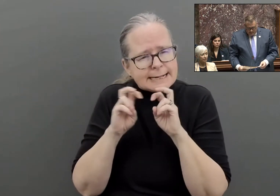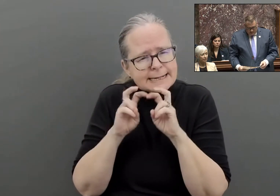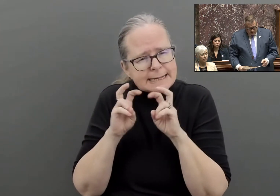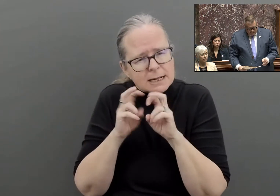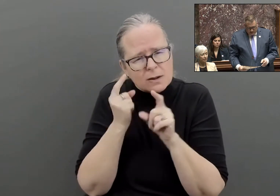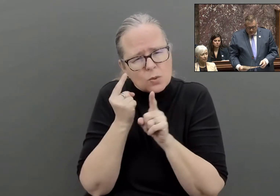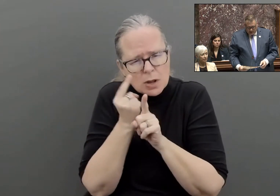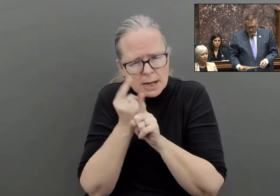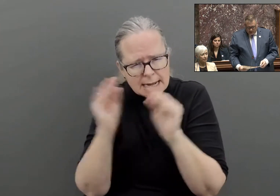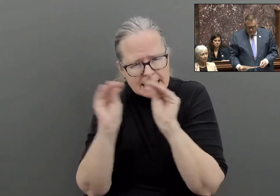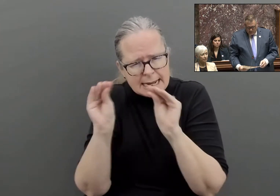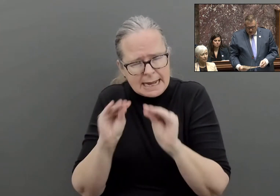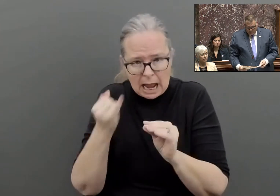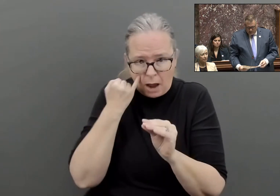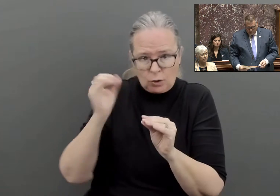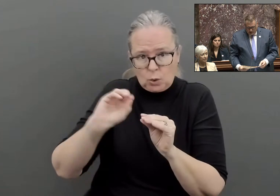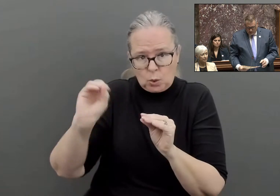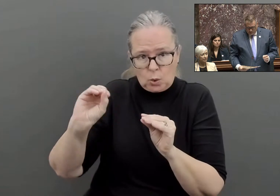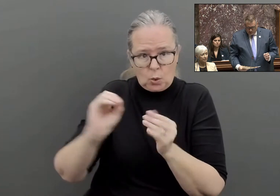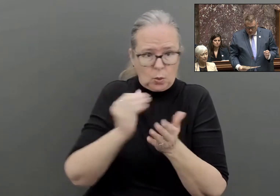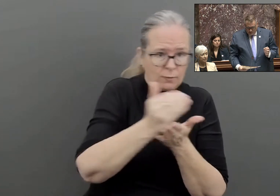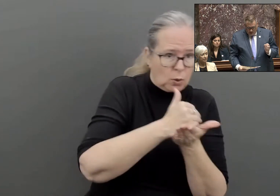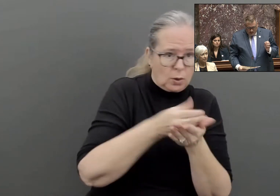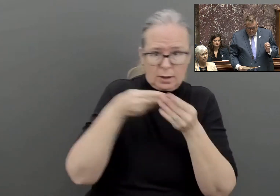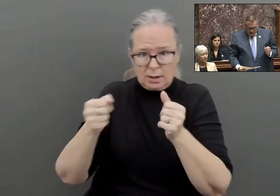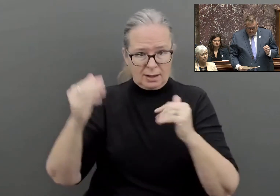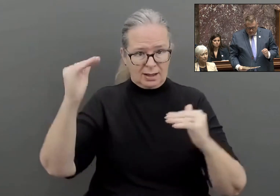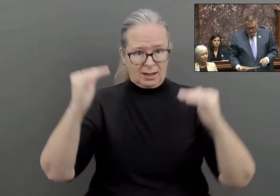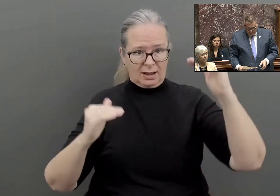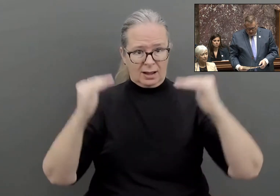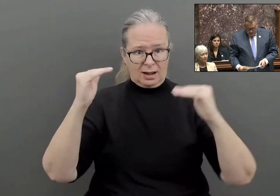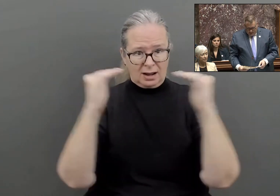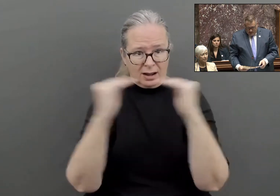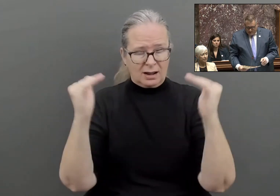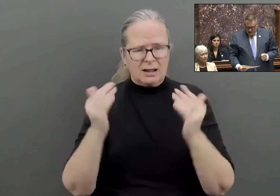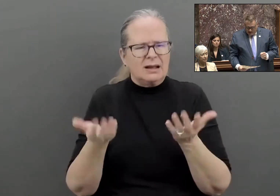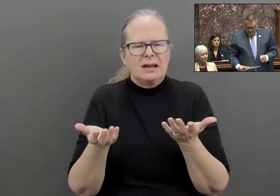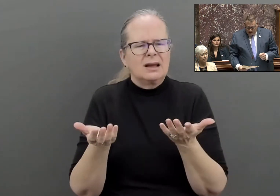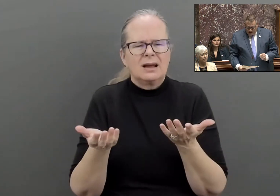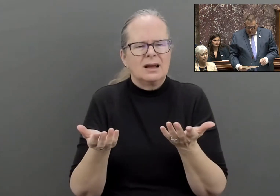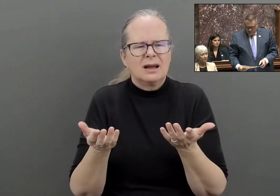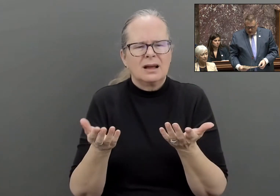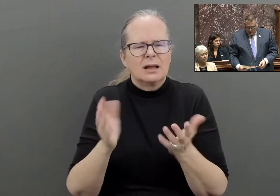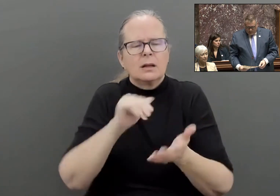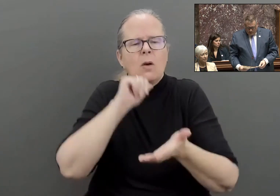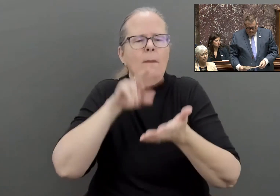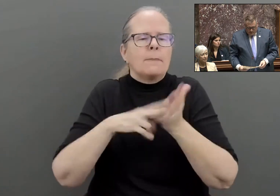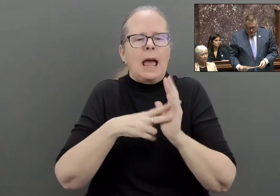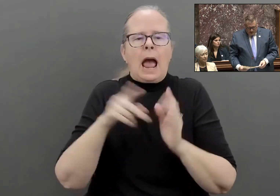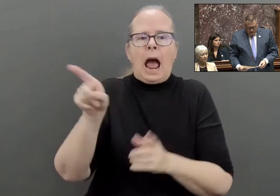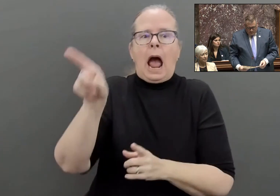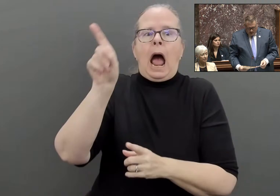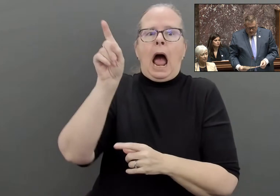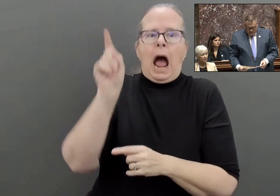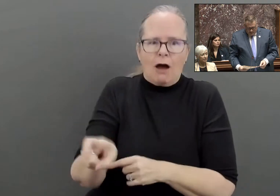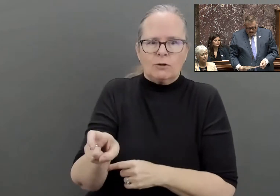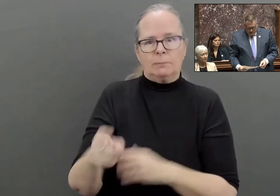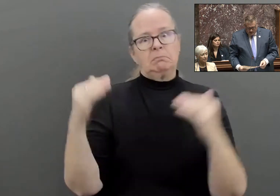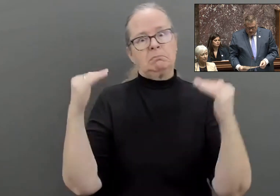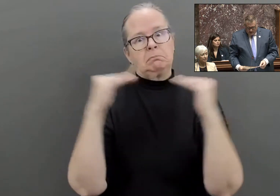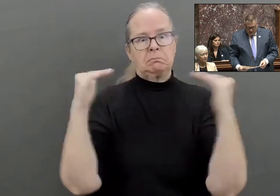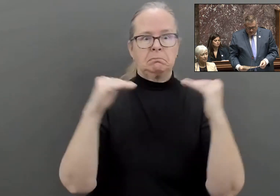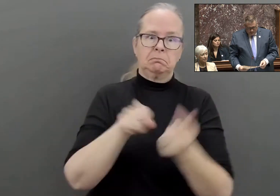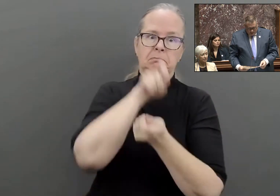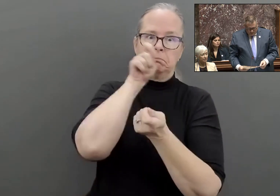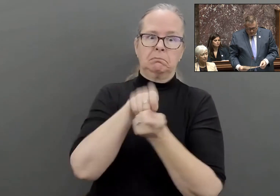balance. This is not to say that the government needs to provide a so-called balanced budget, but they do need to provide a proper